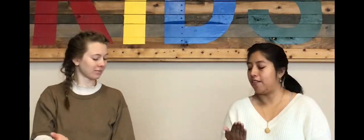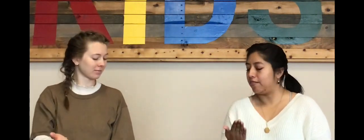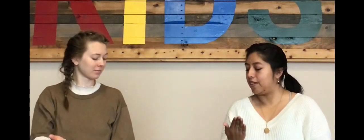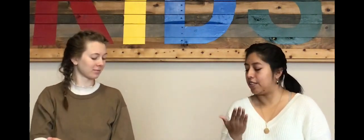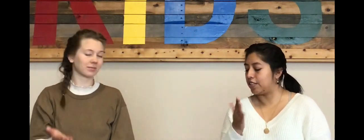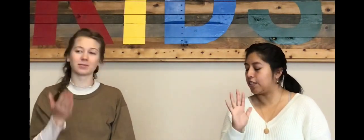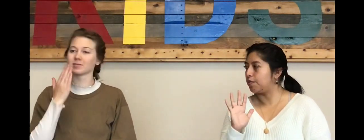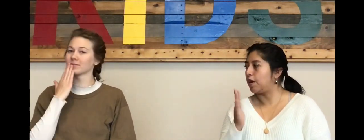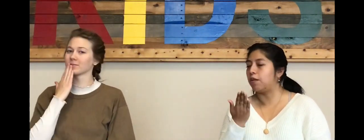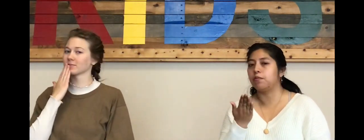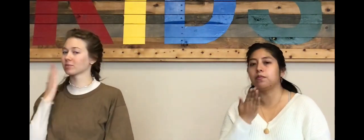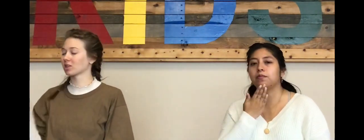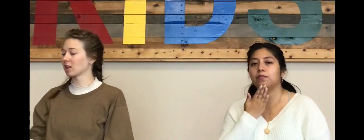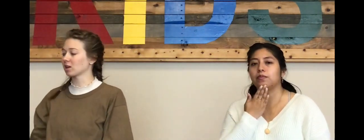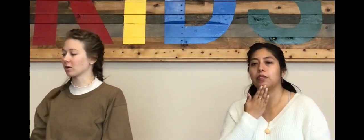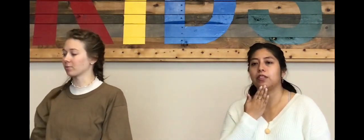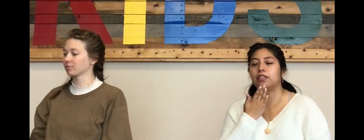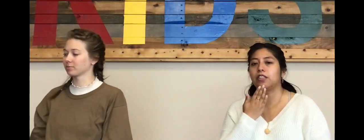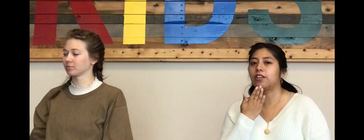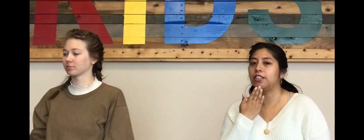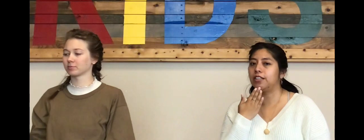And it's just our palm. Thank you. Touch our chin.